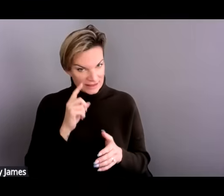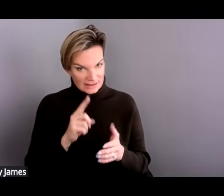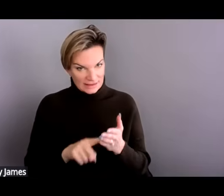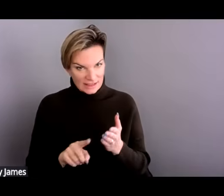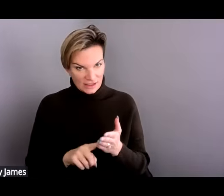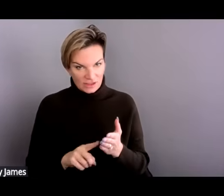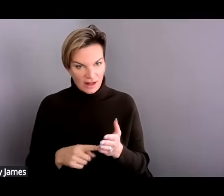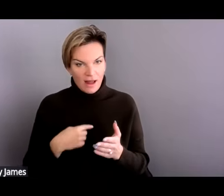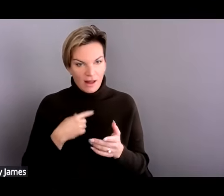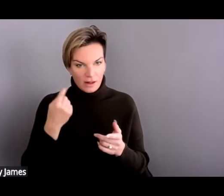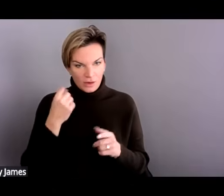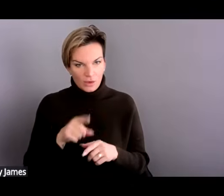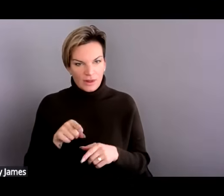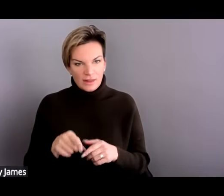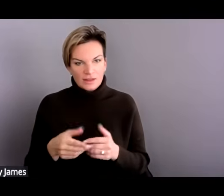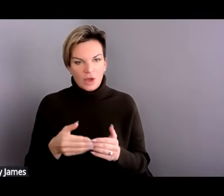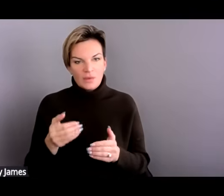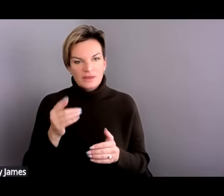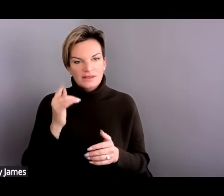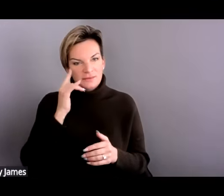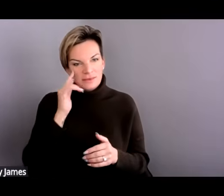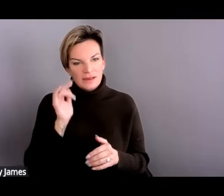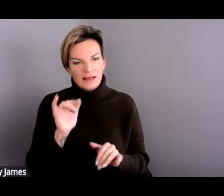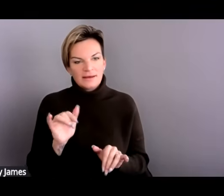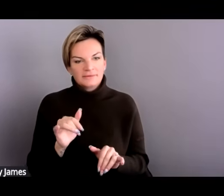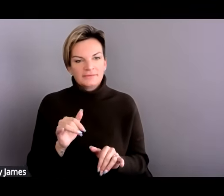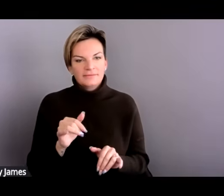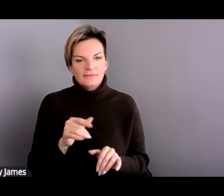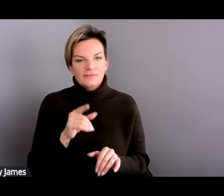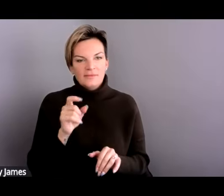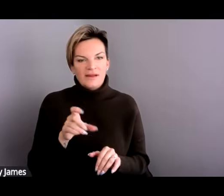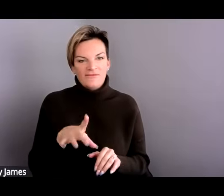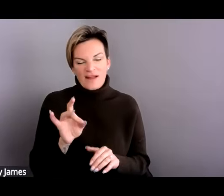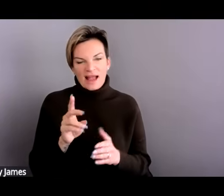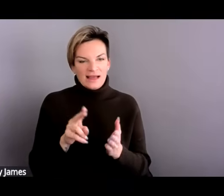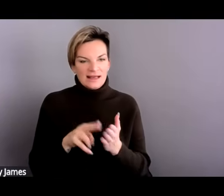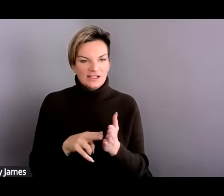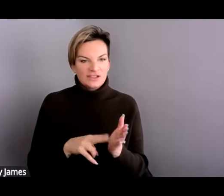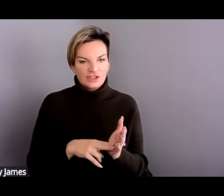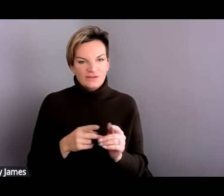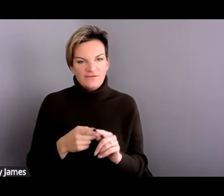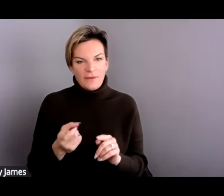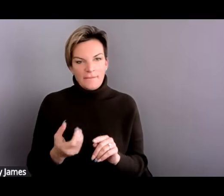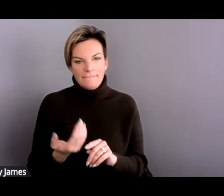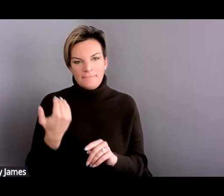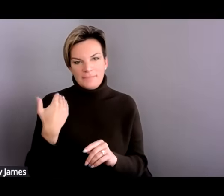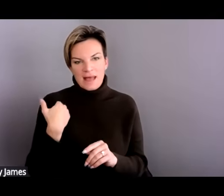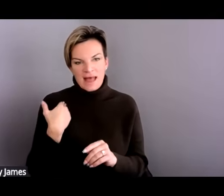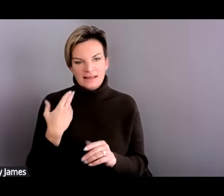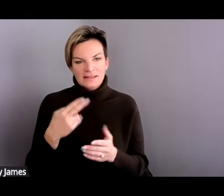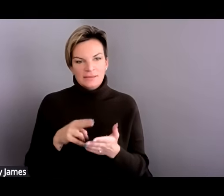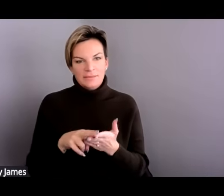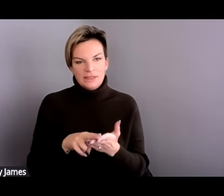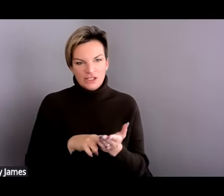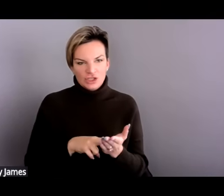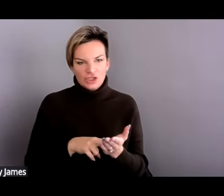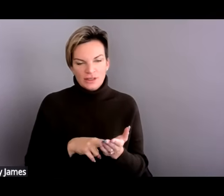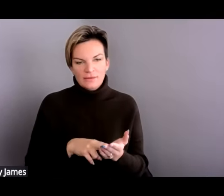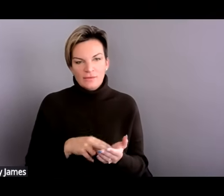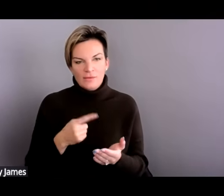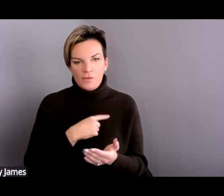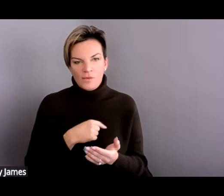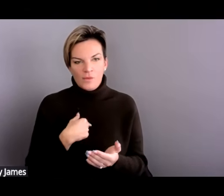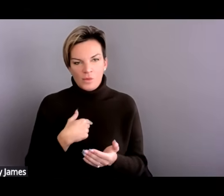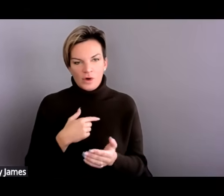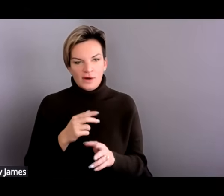agree, this almost seems like when it says, oh, you can go back and find a signature from, a past petition, that we're almost inviting